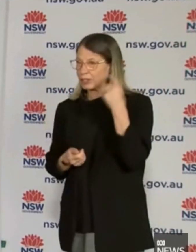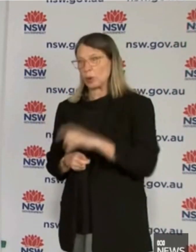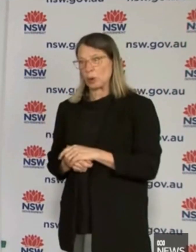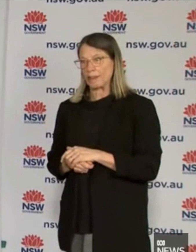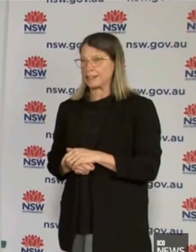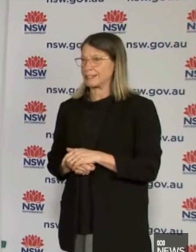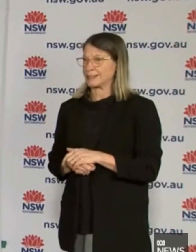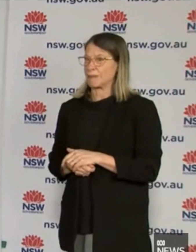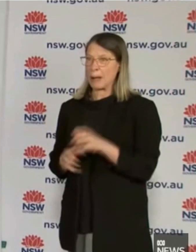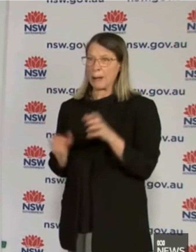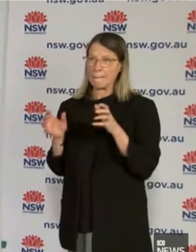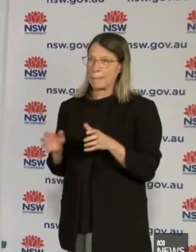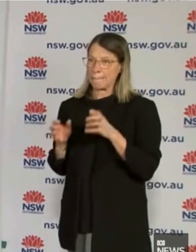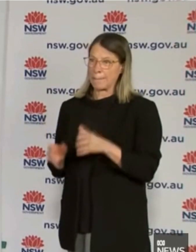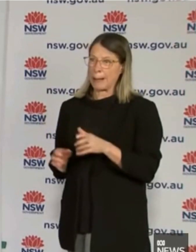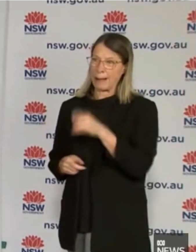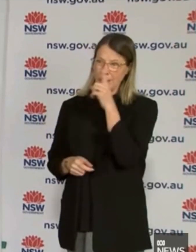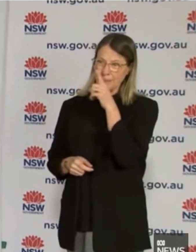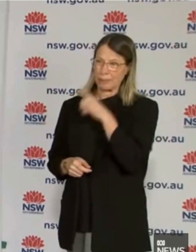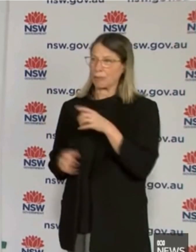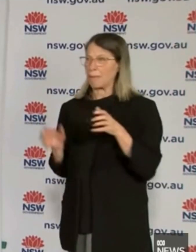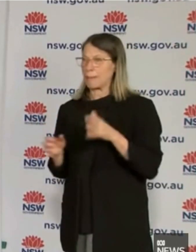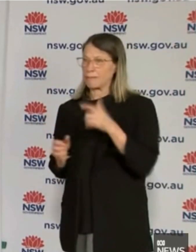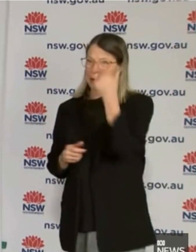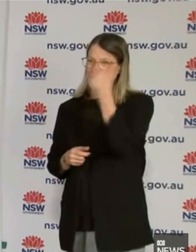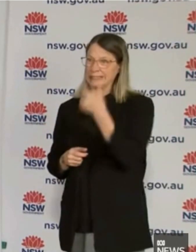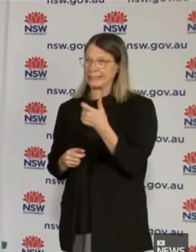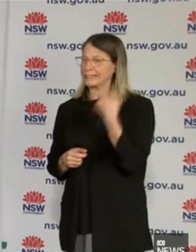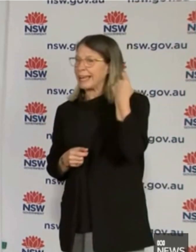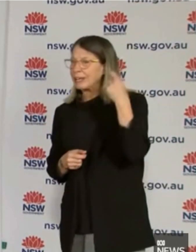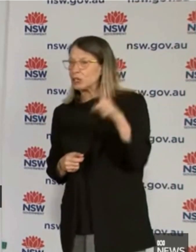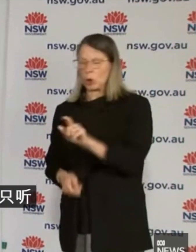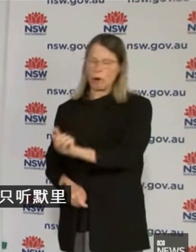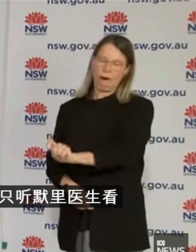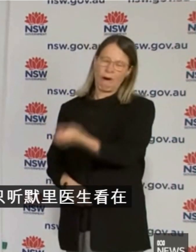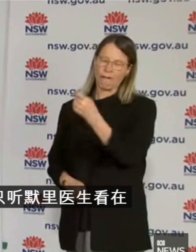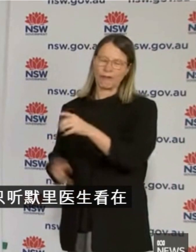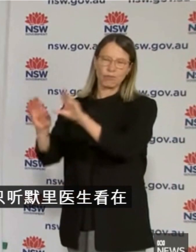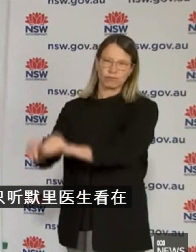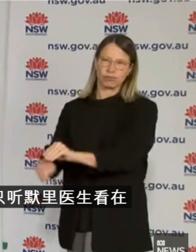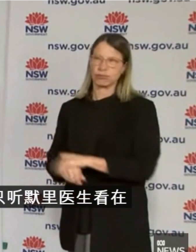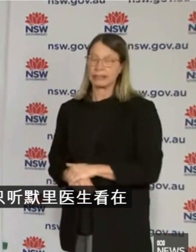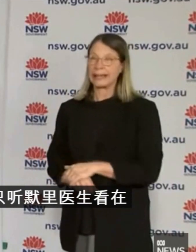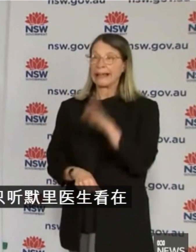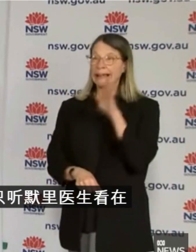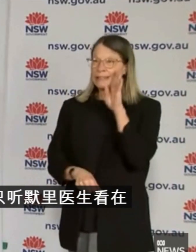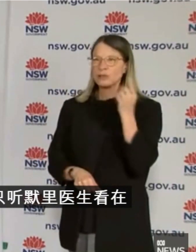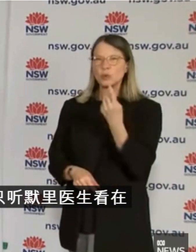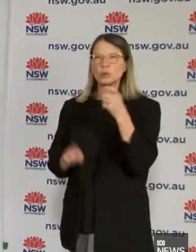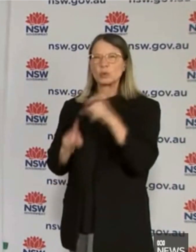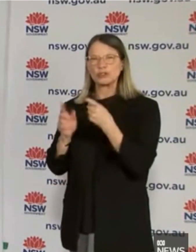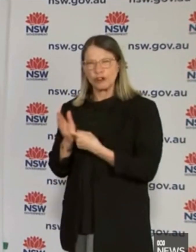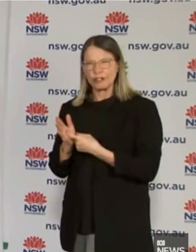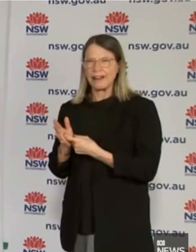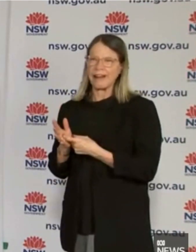social media with very strange ideas. You don't need to listen to them. Switch it off. Listen to the doctors. You just listen to Dr. Gale. Just listen to